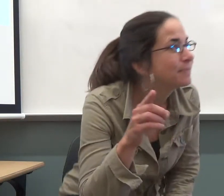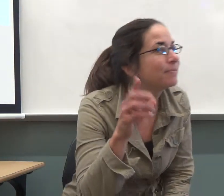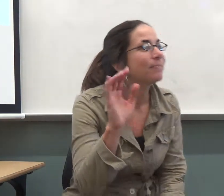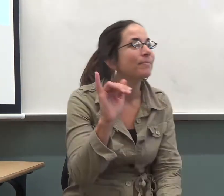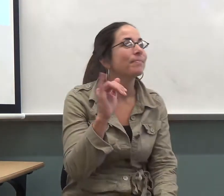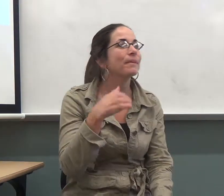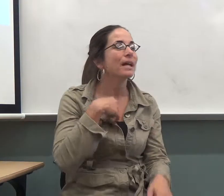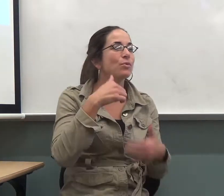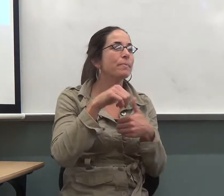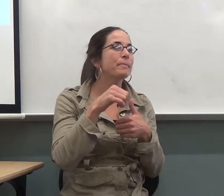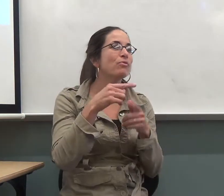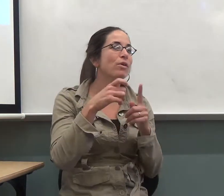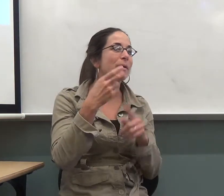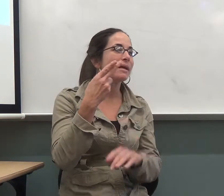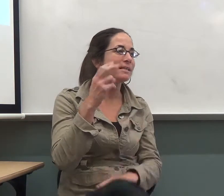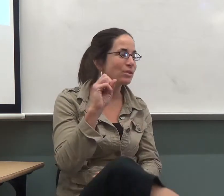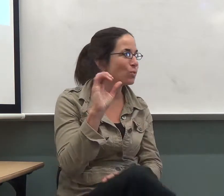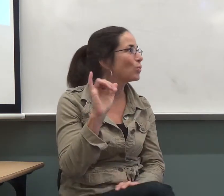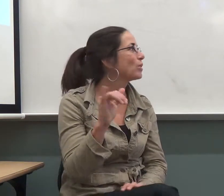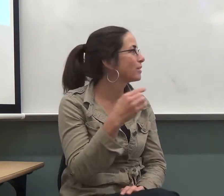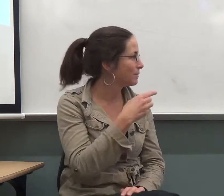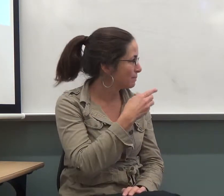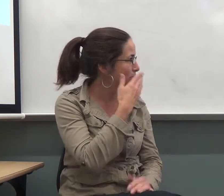paraphrase. Now,